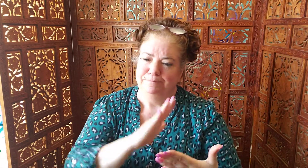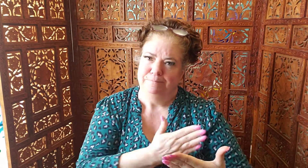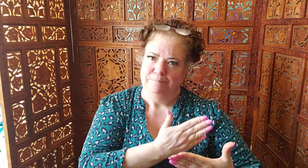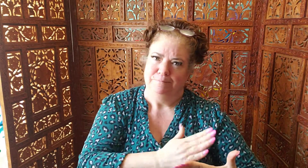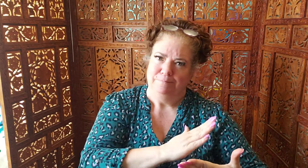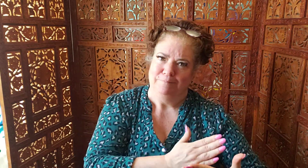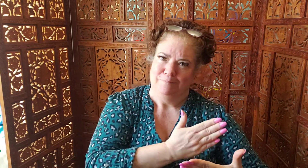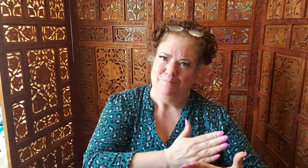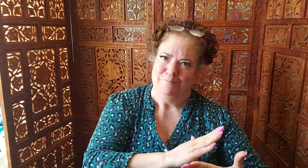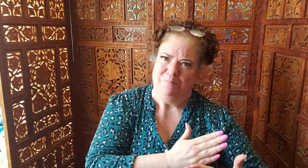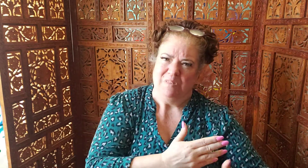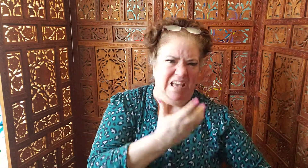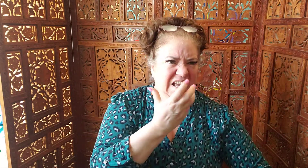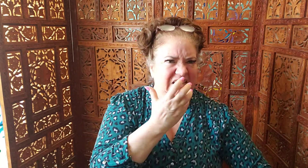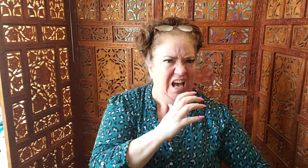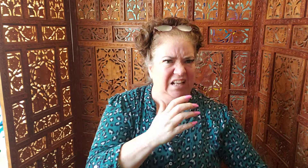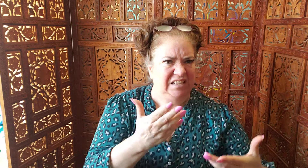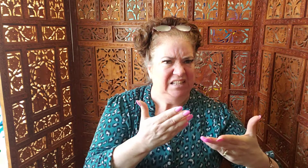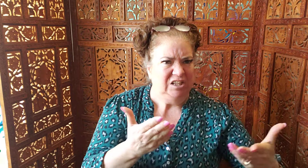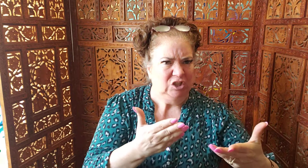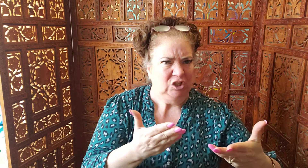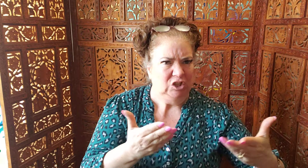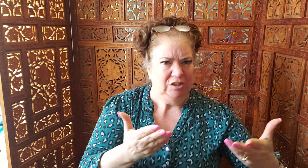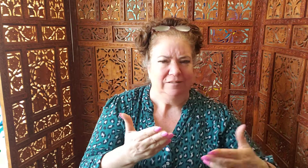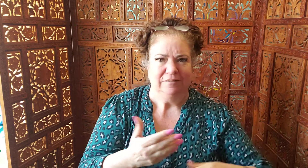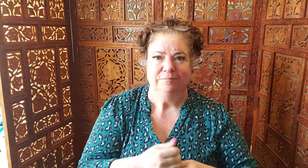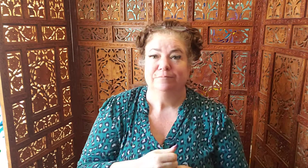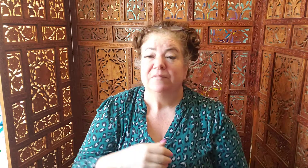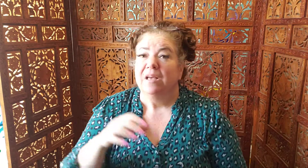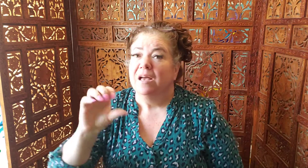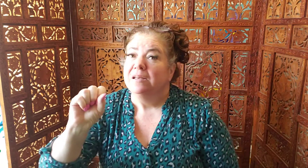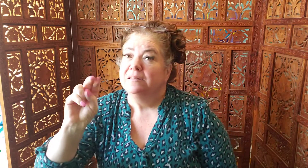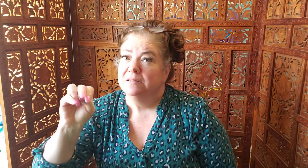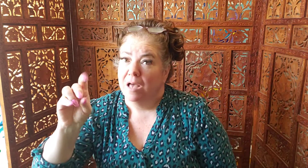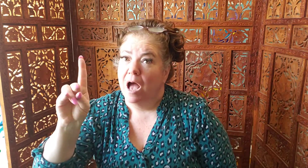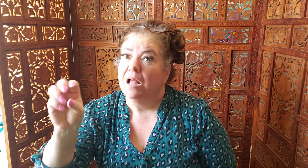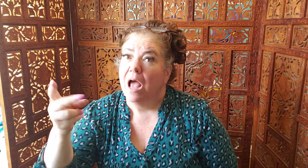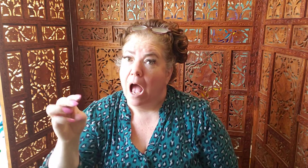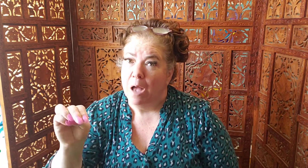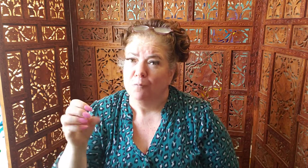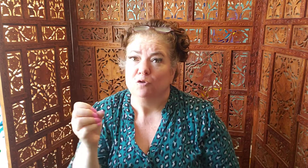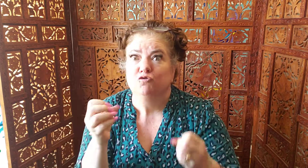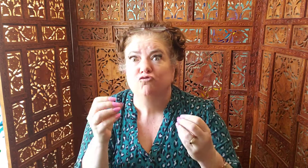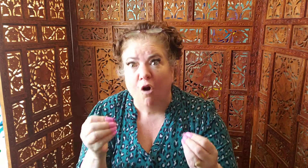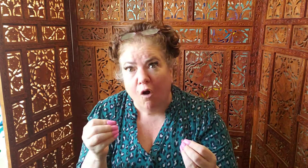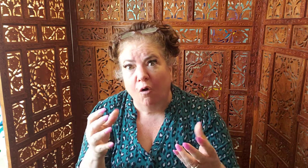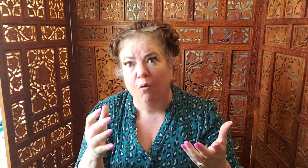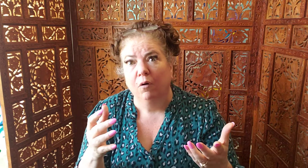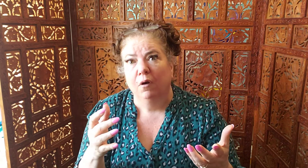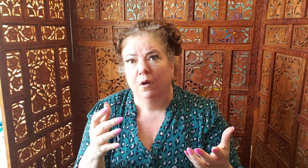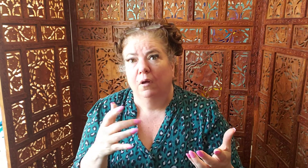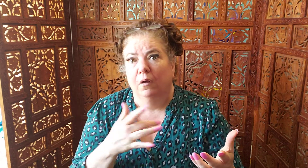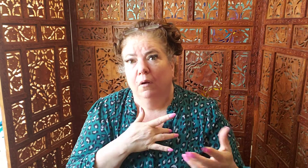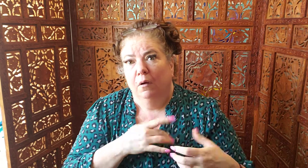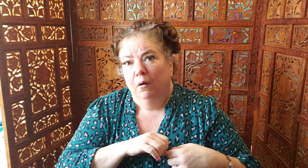Sondheim was so discouraged. He considered leaving the theater to write mystery